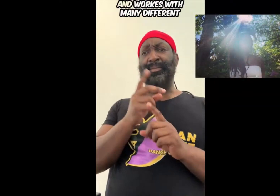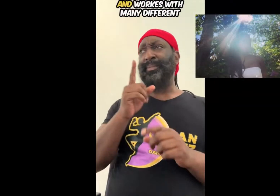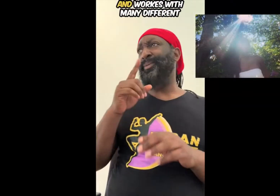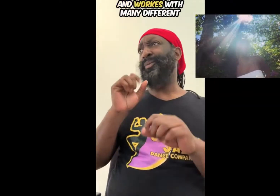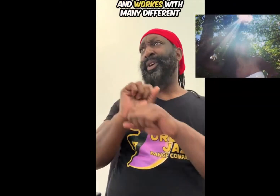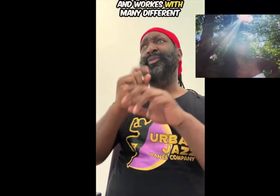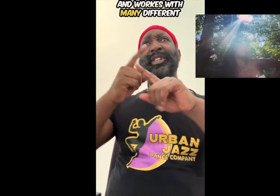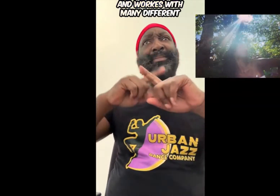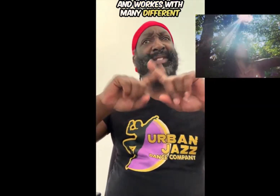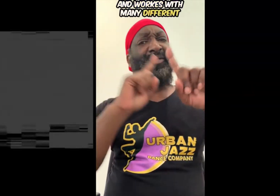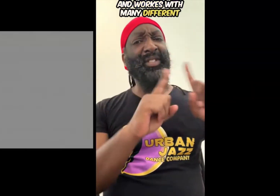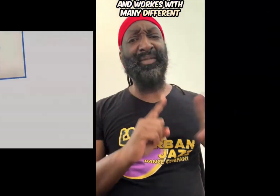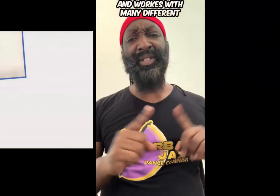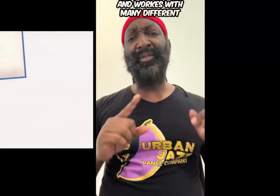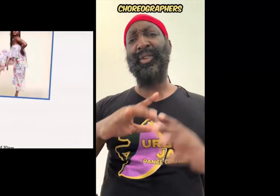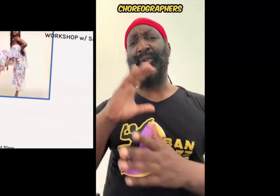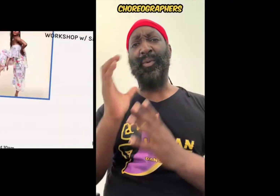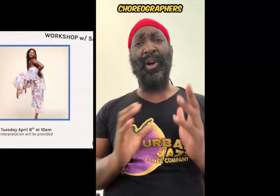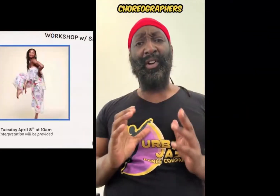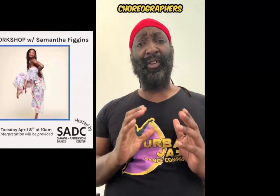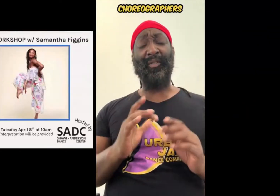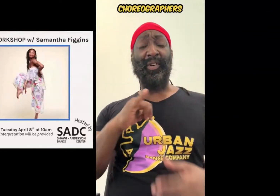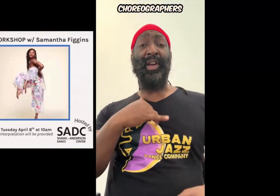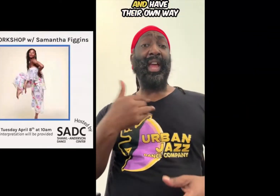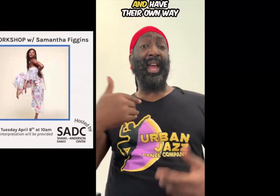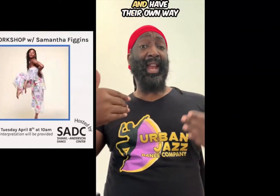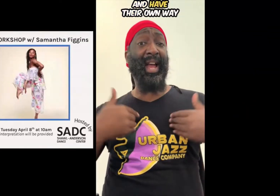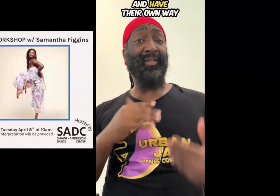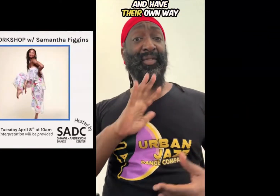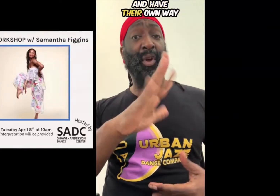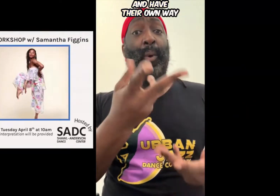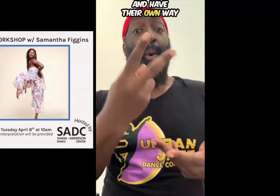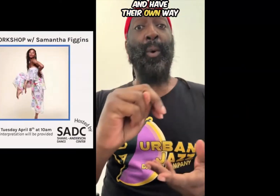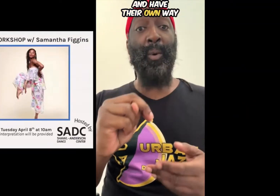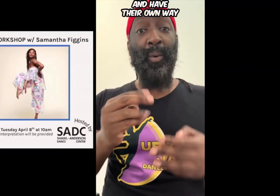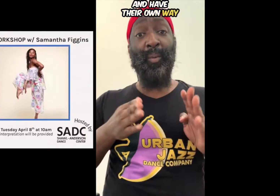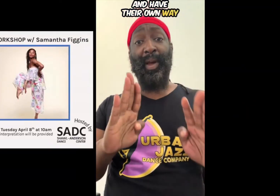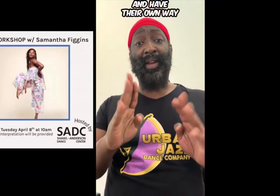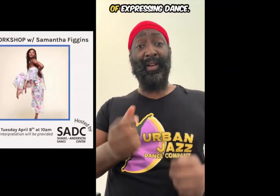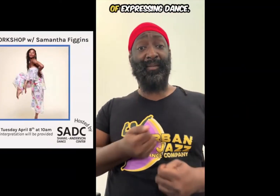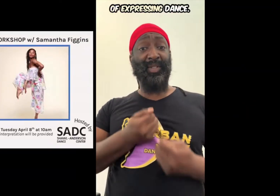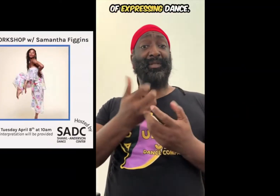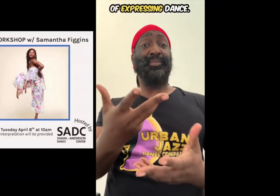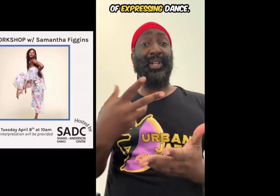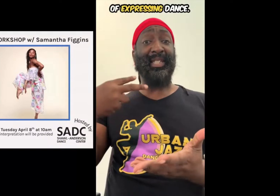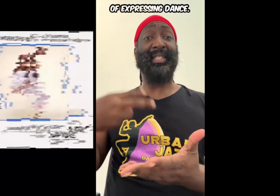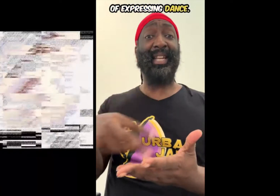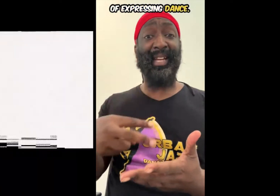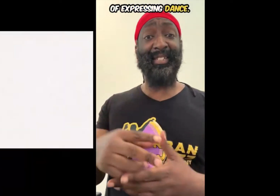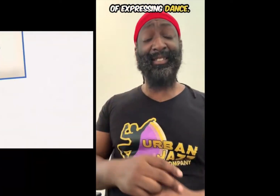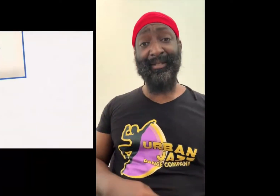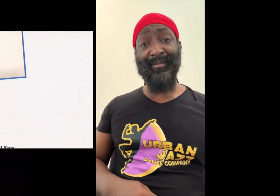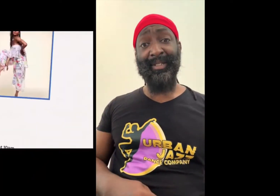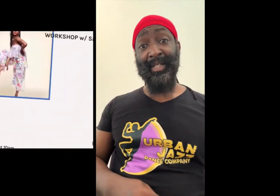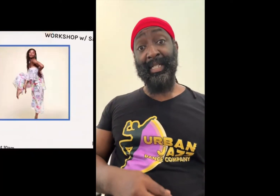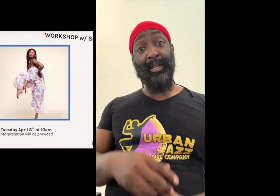Herself and work with different choreographers and have their own way of expressing